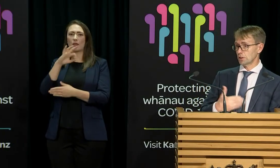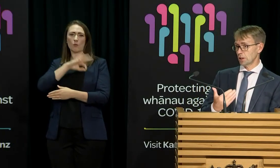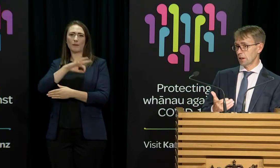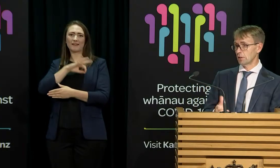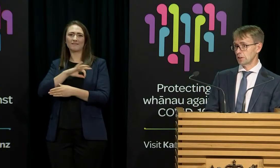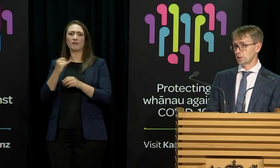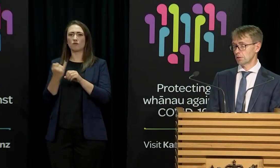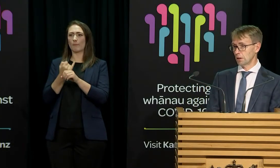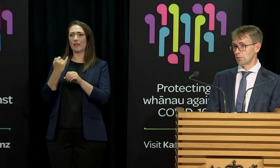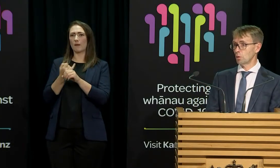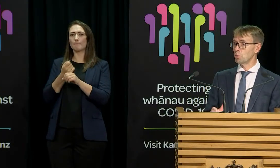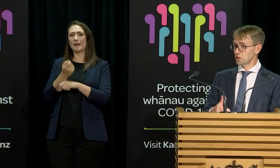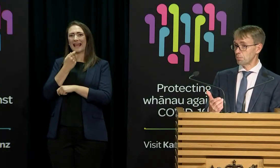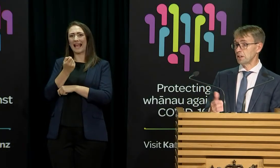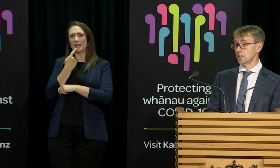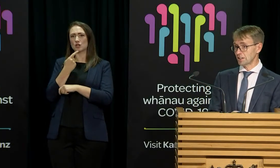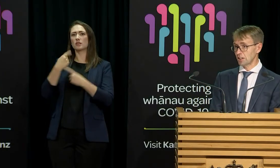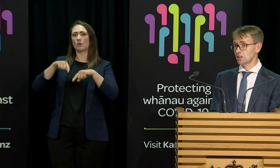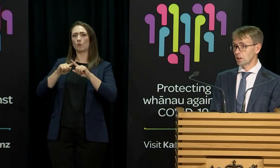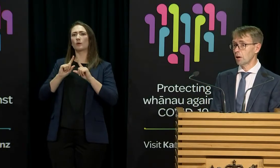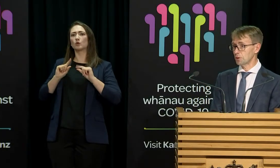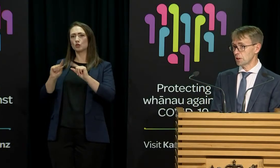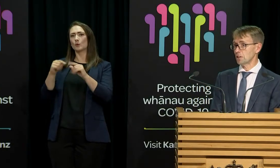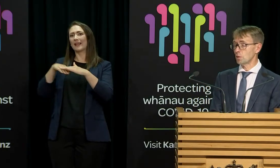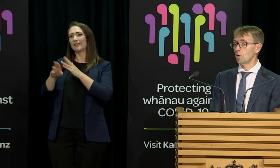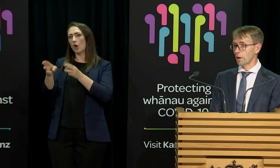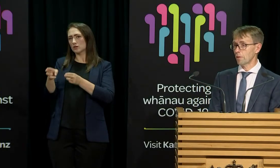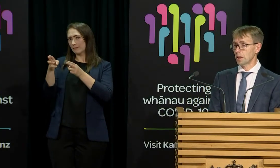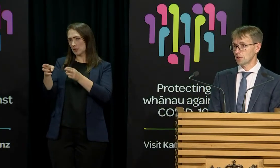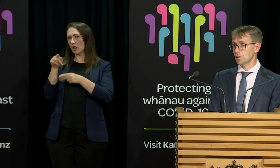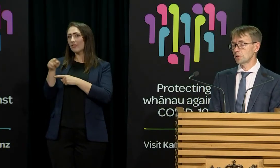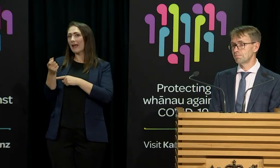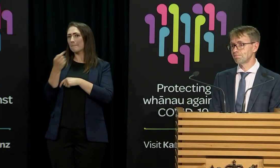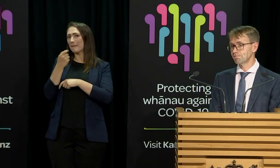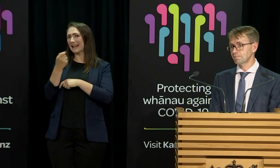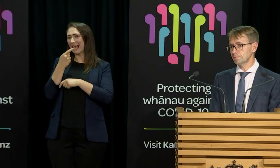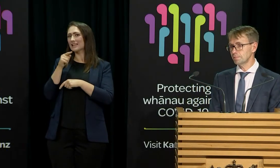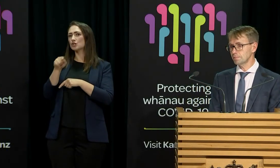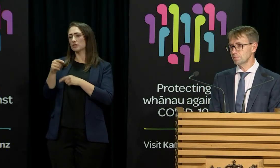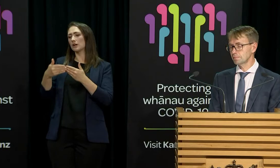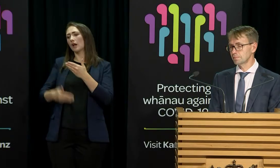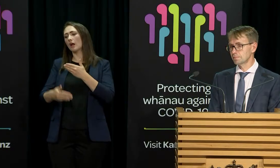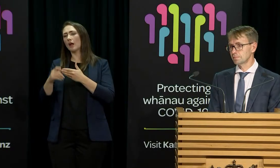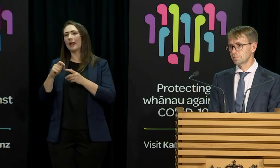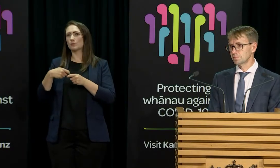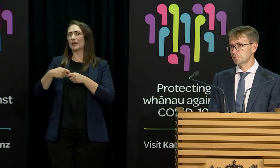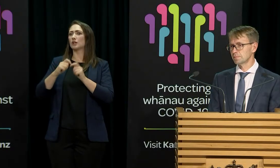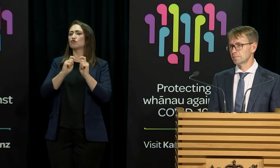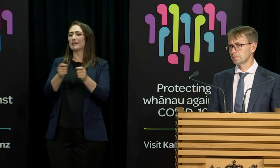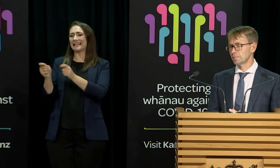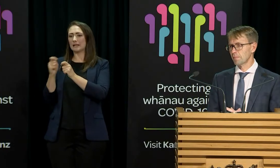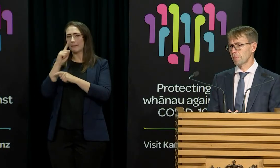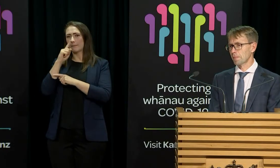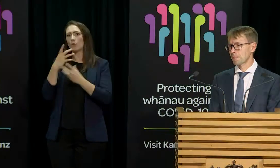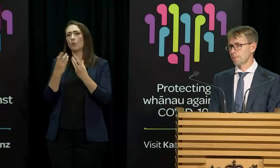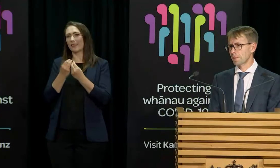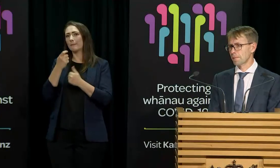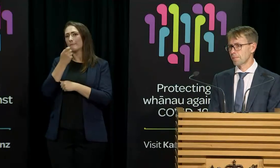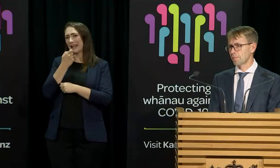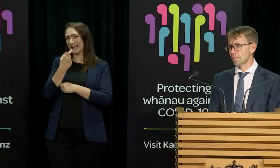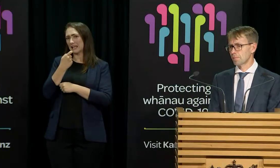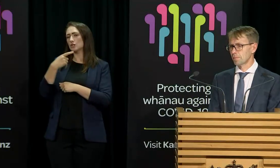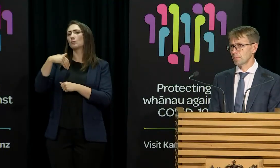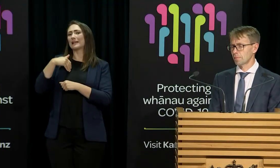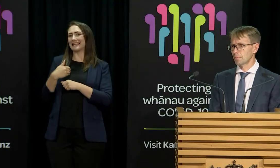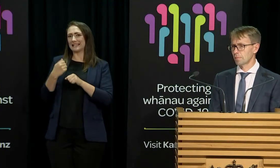so we will see PCR testing go up as we roll out the Paxlovid. Just very quickly on long COVID, is the